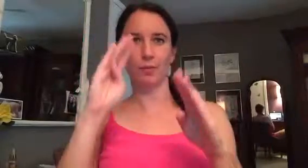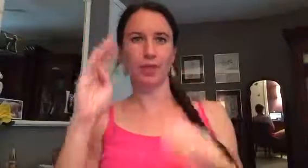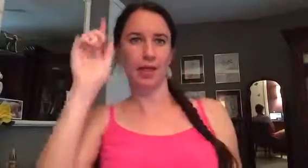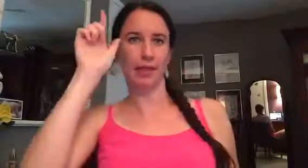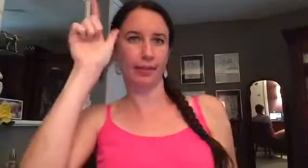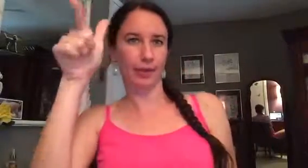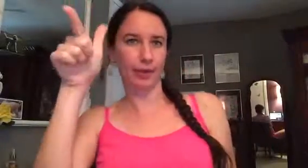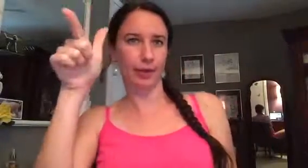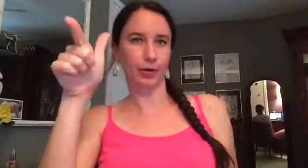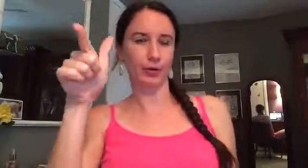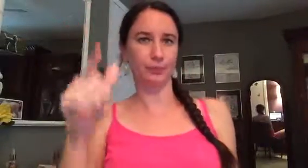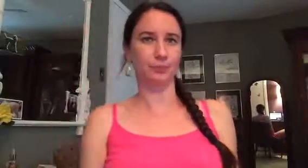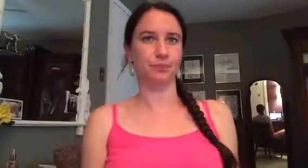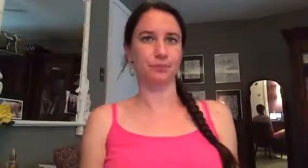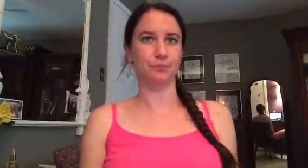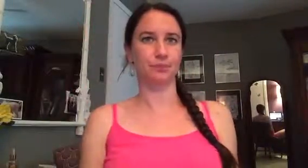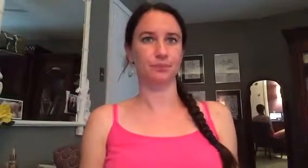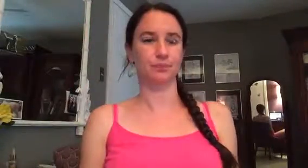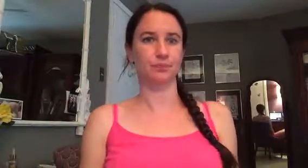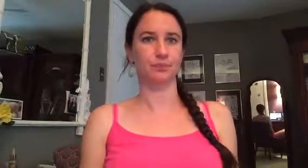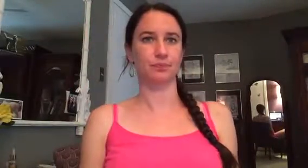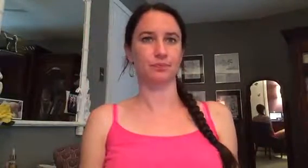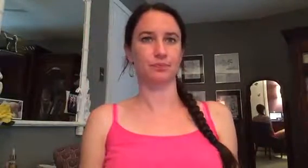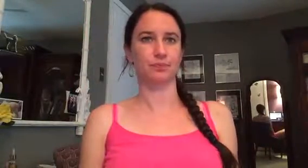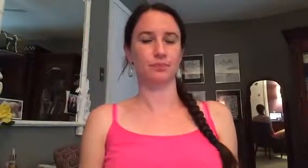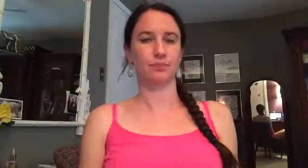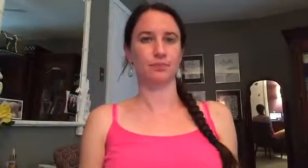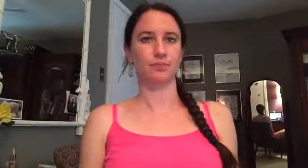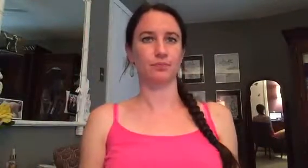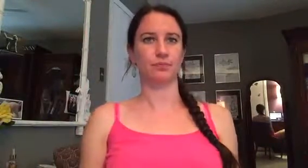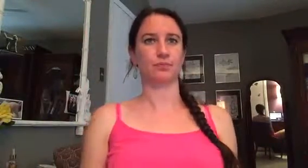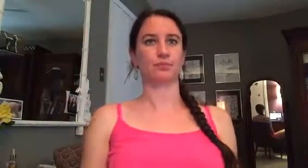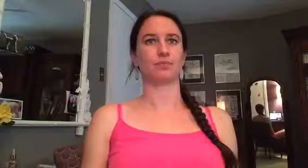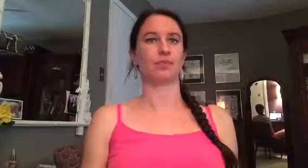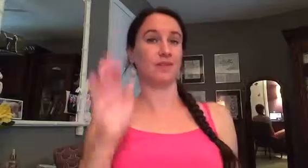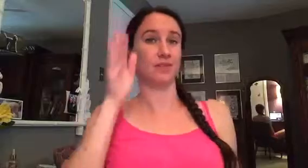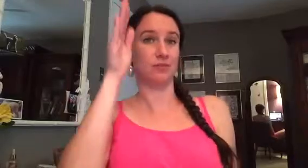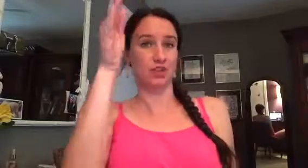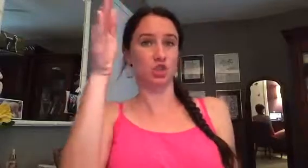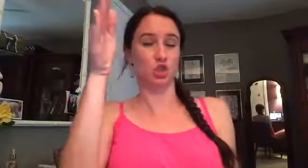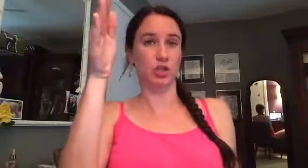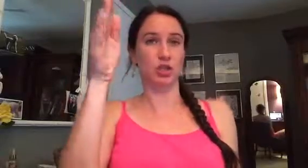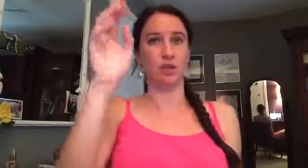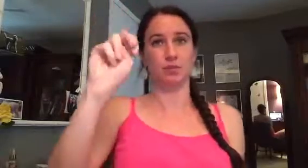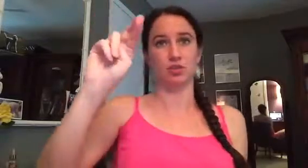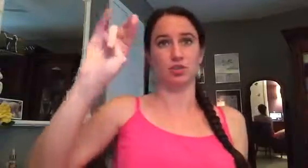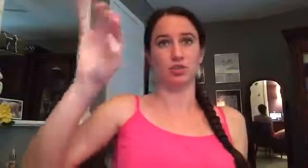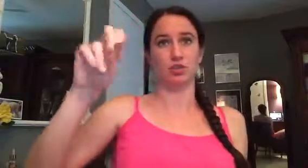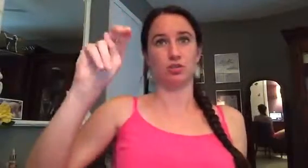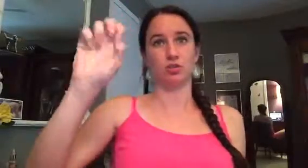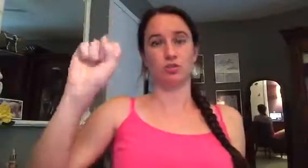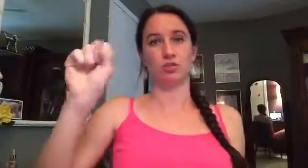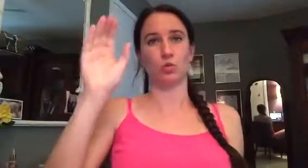Eventually, Mr. Jones will have to cut an opening where he can install the door.